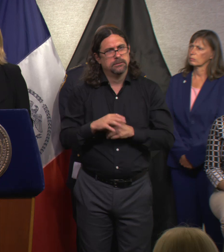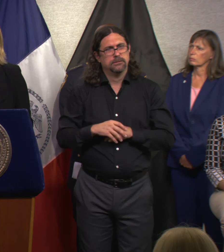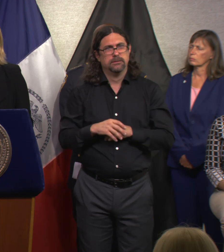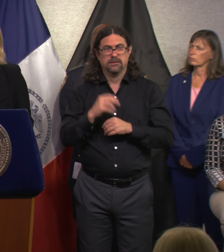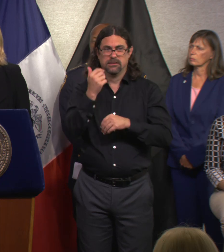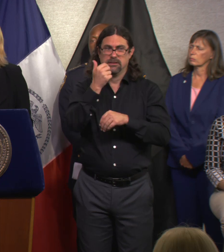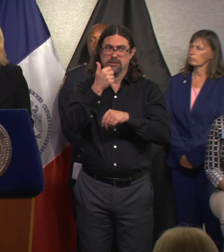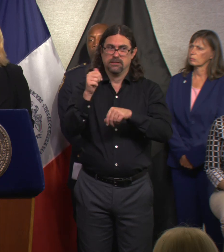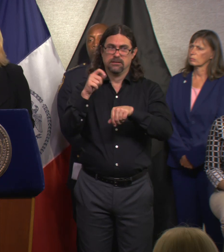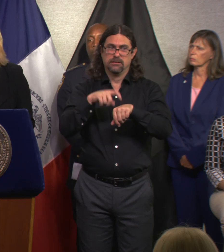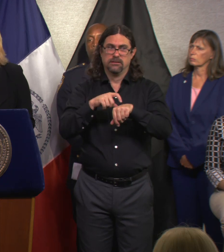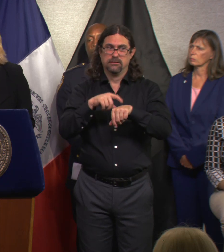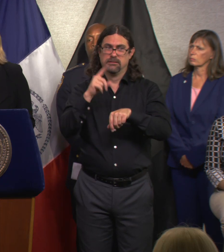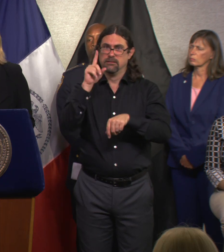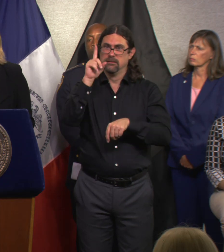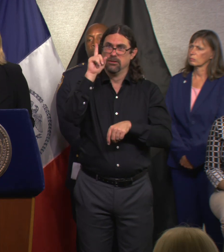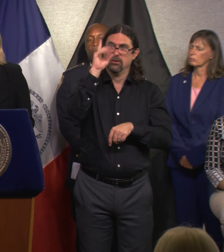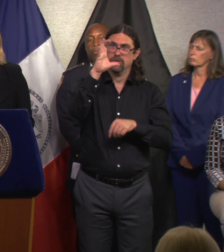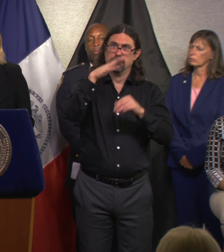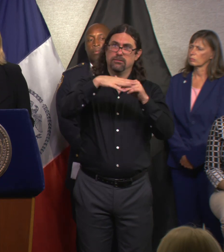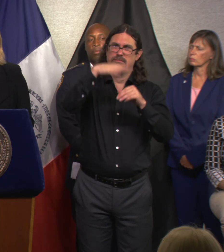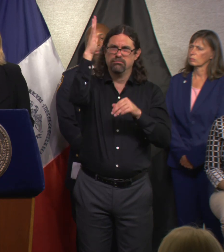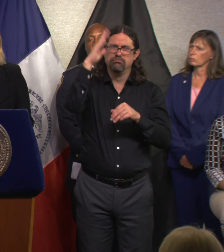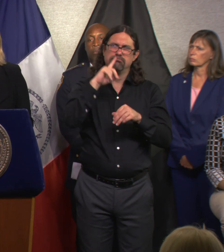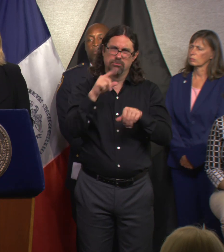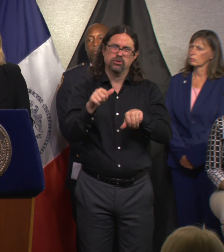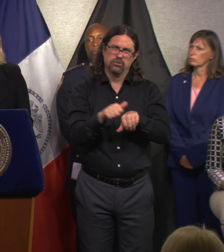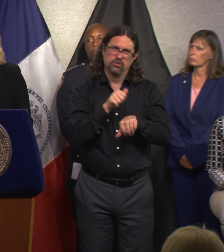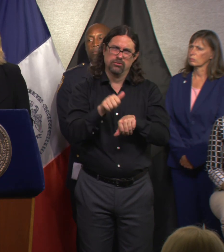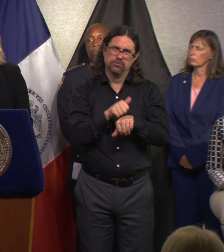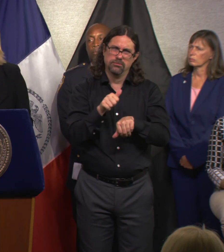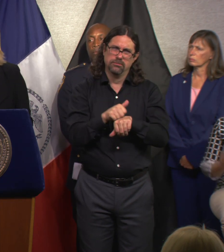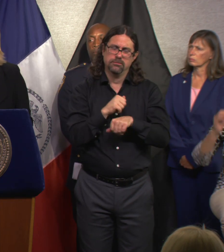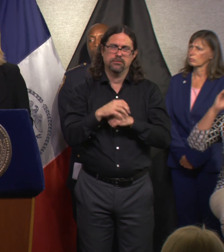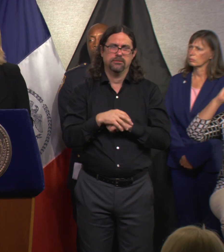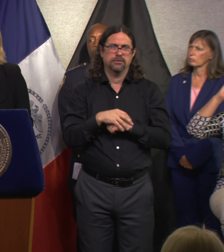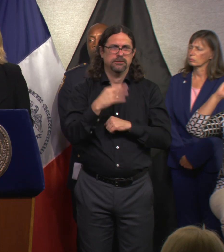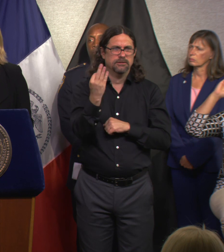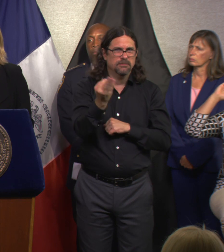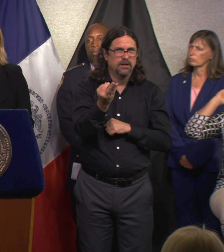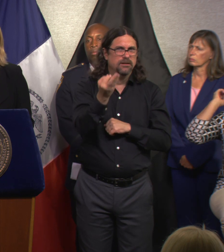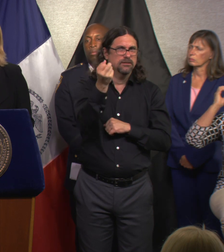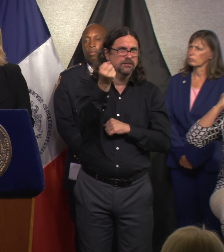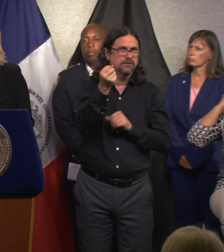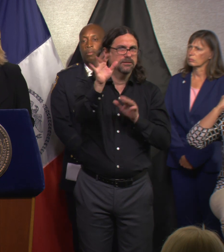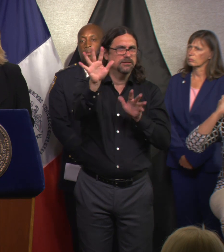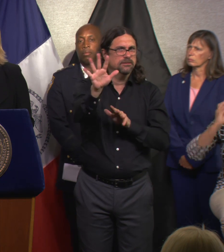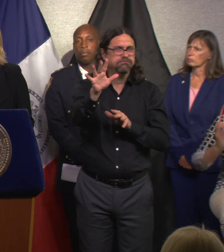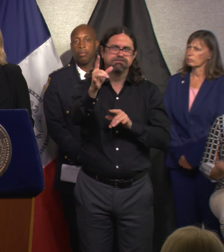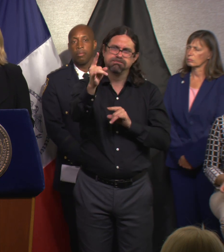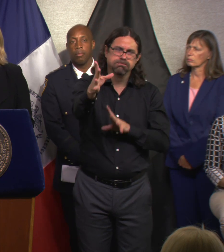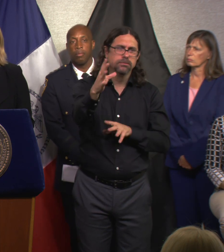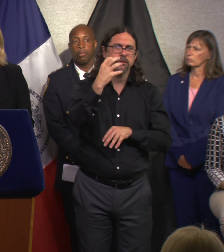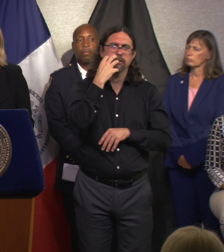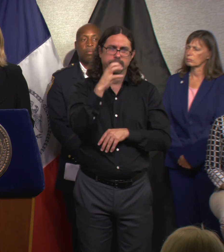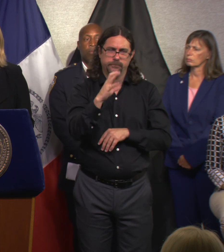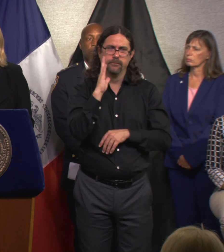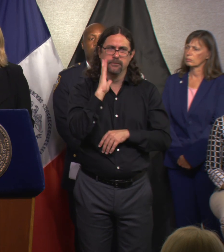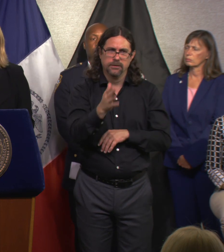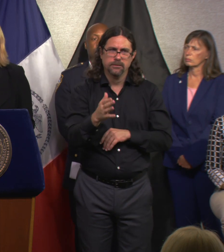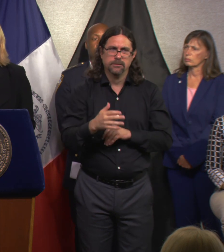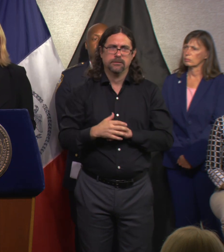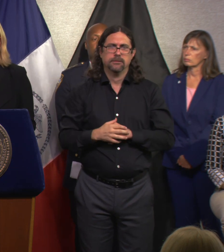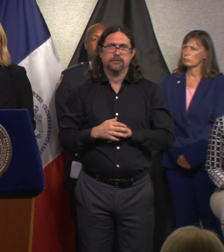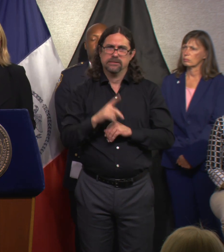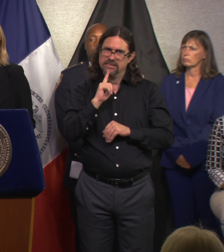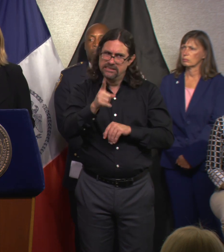Saturday. I want to remind everyone that's listening that these temperatures can be extremely harmful and deadly to vulnerable populations as well,